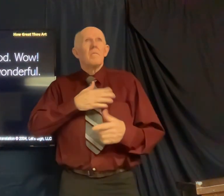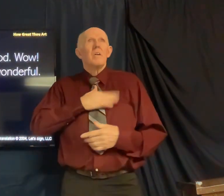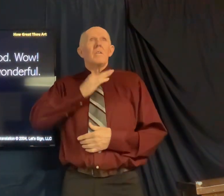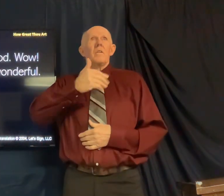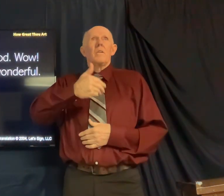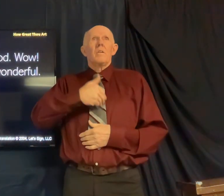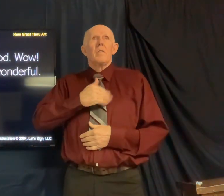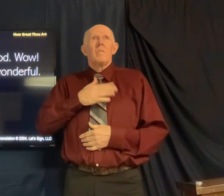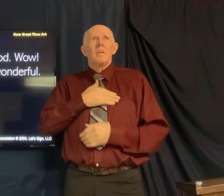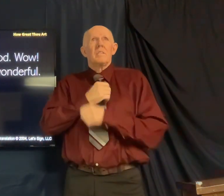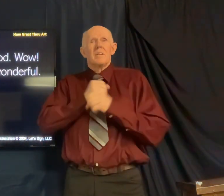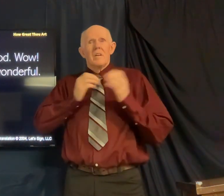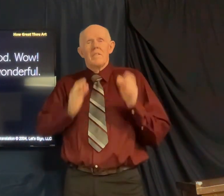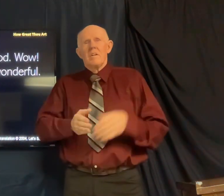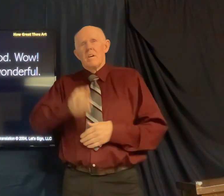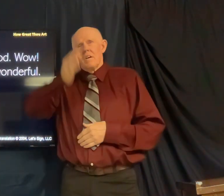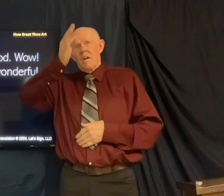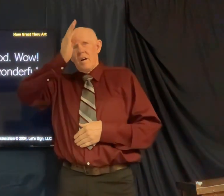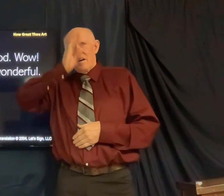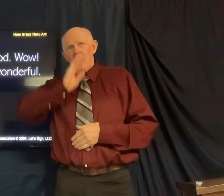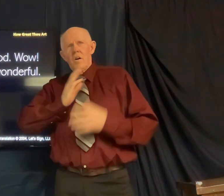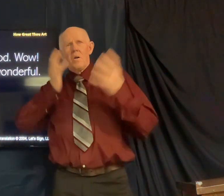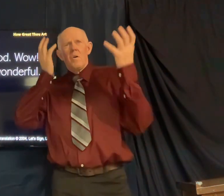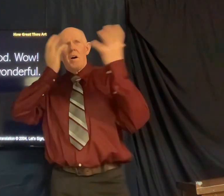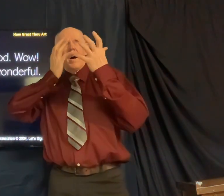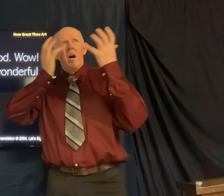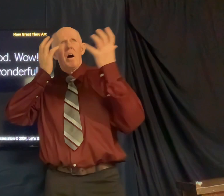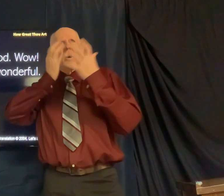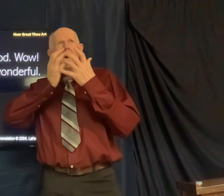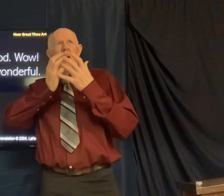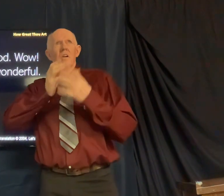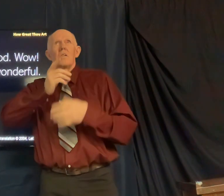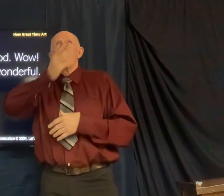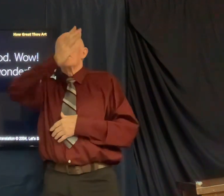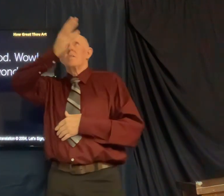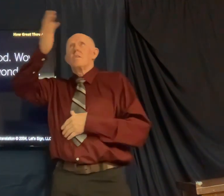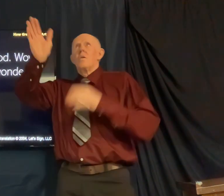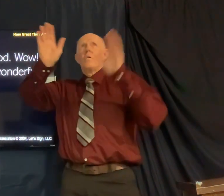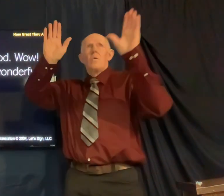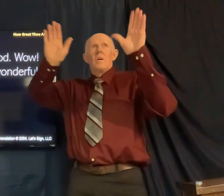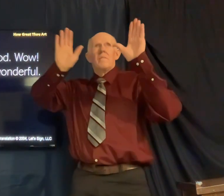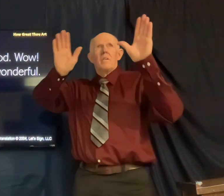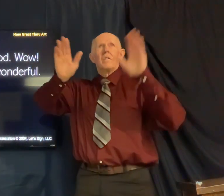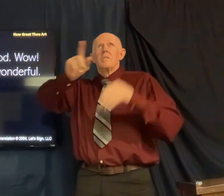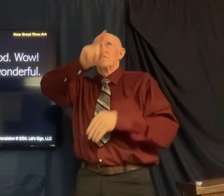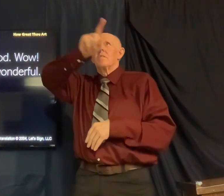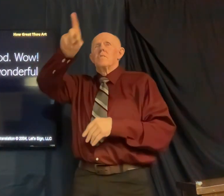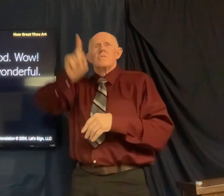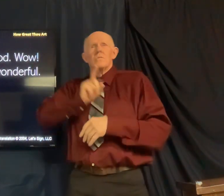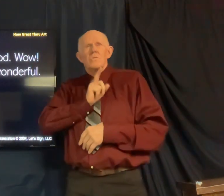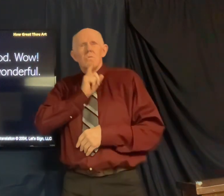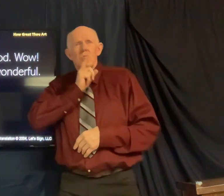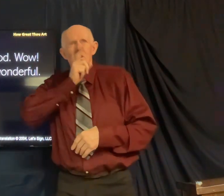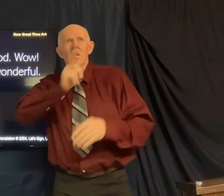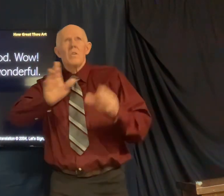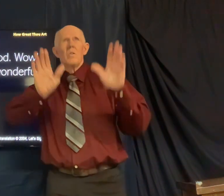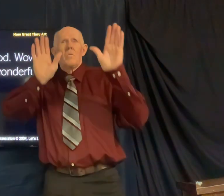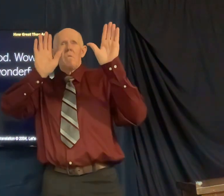In my soul, my Savior God, wow, you are so wonderful. You are truly